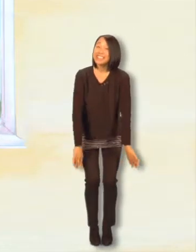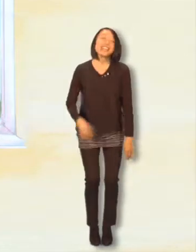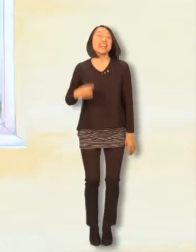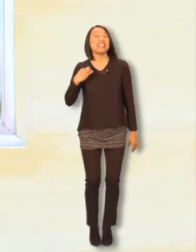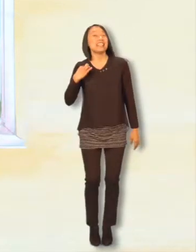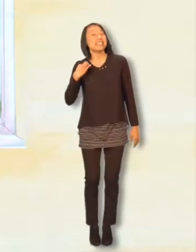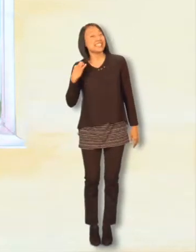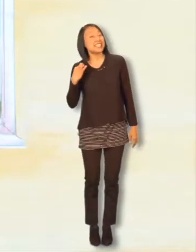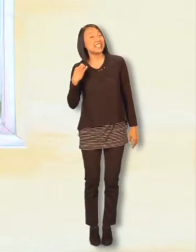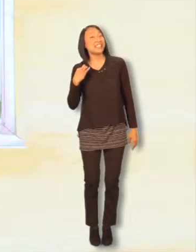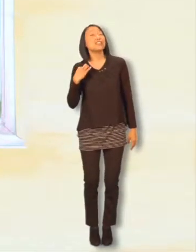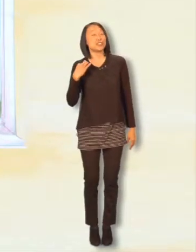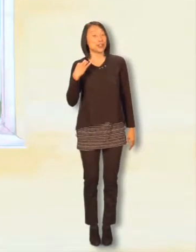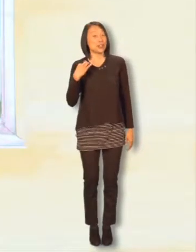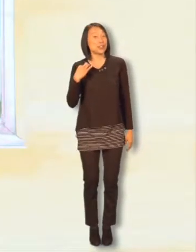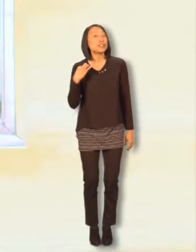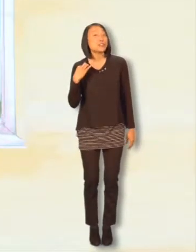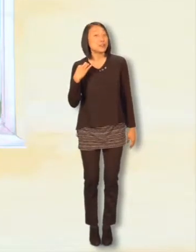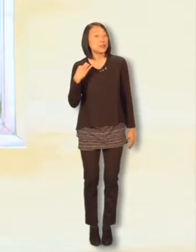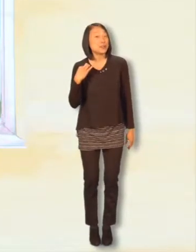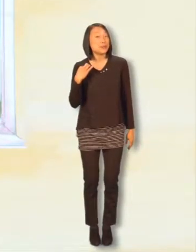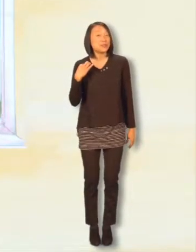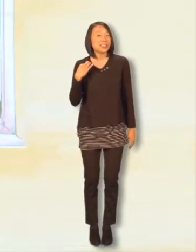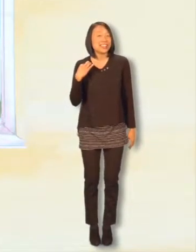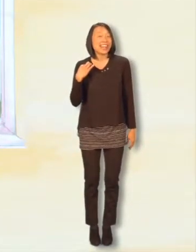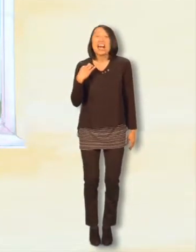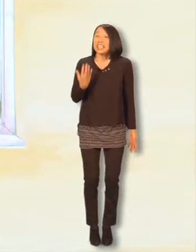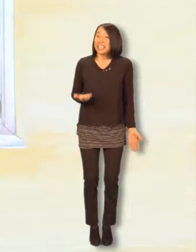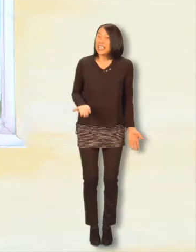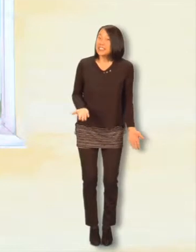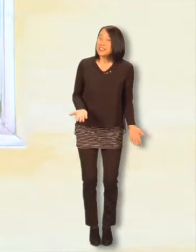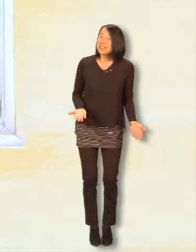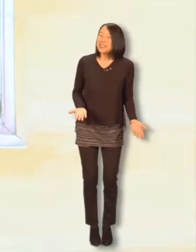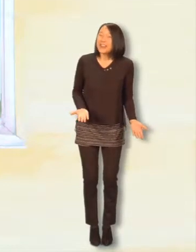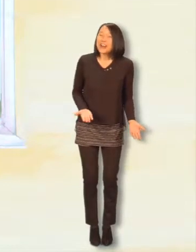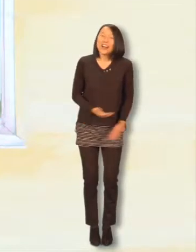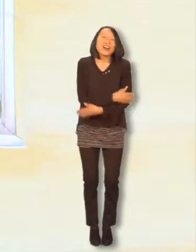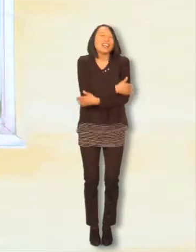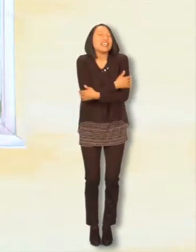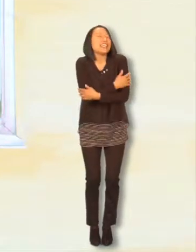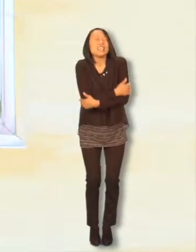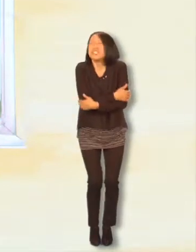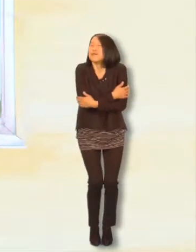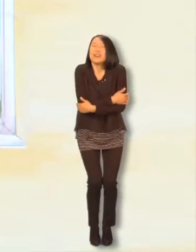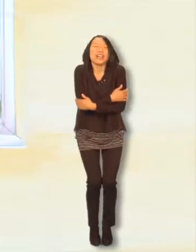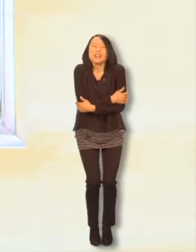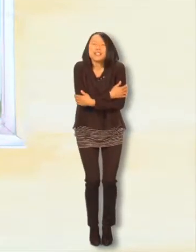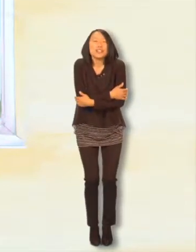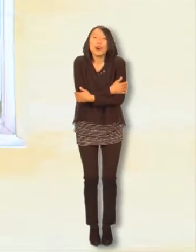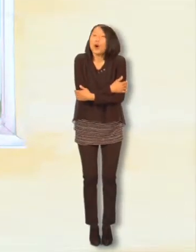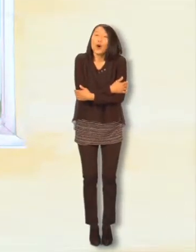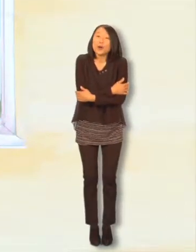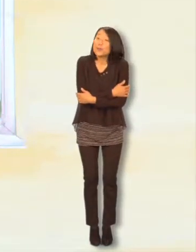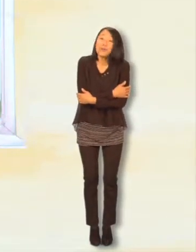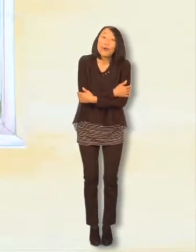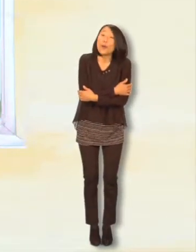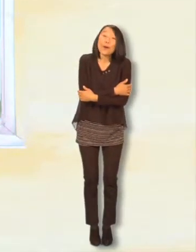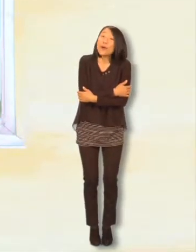and a t-shirt too. Little doll, it is very cold for